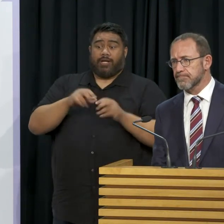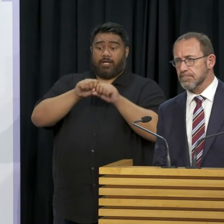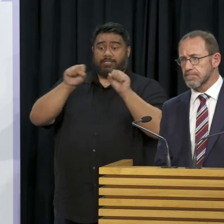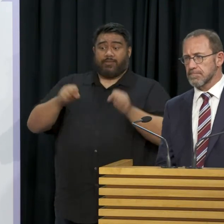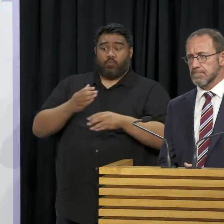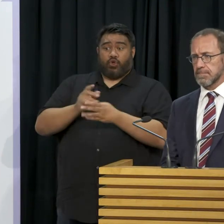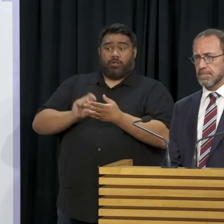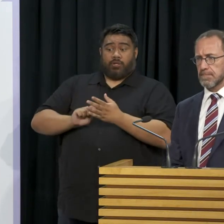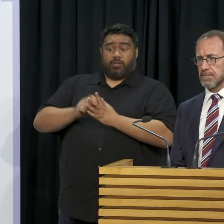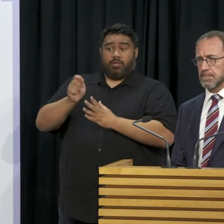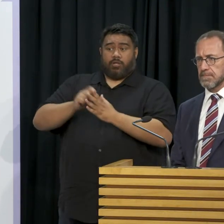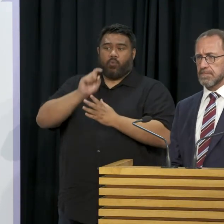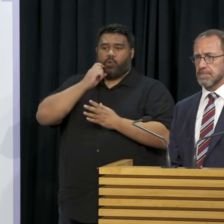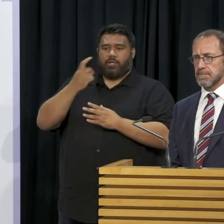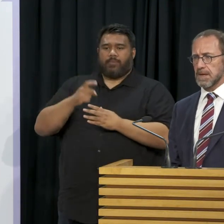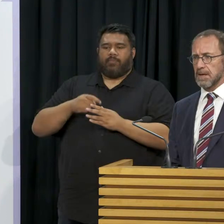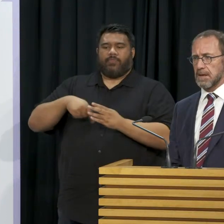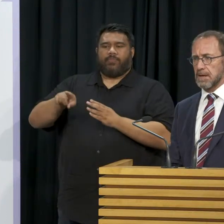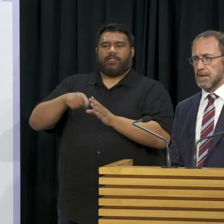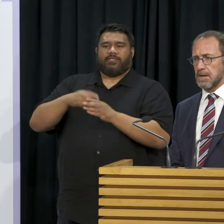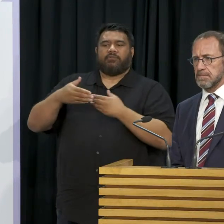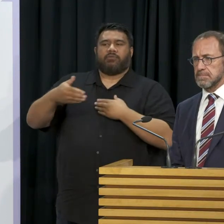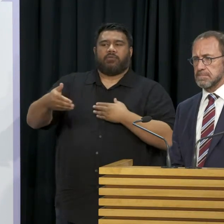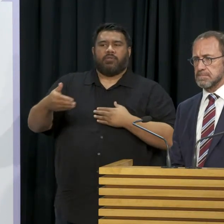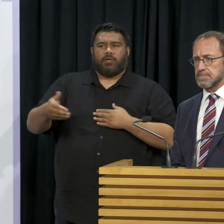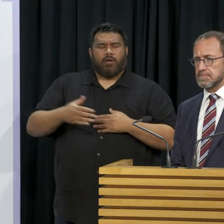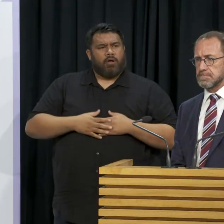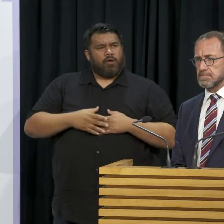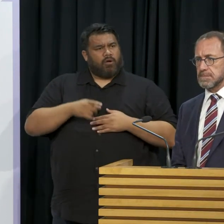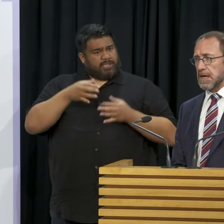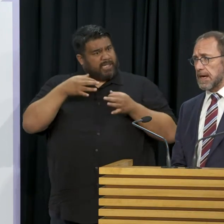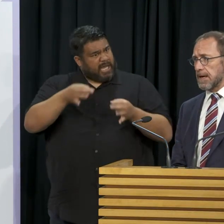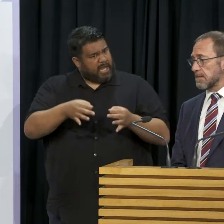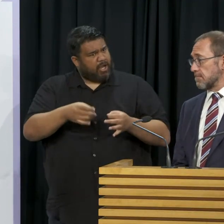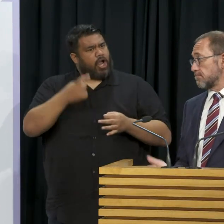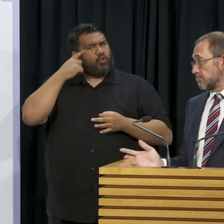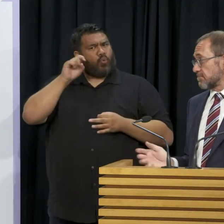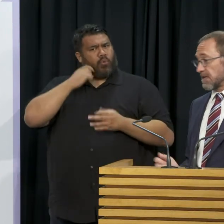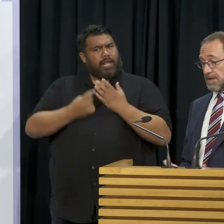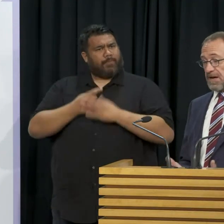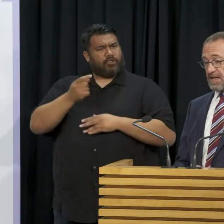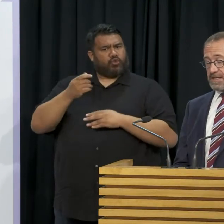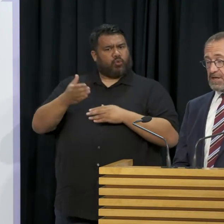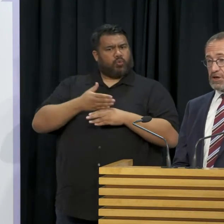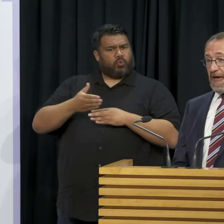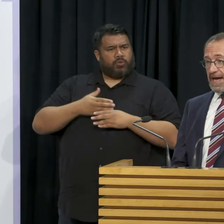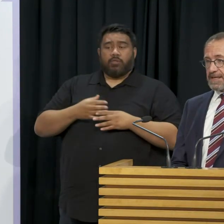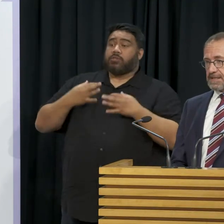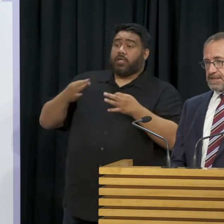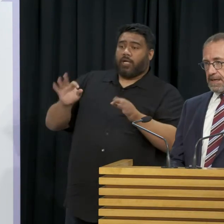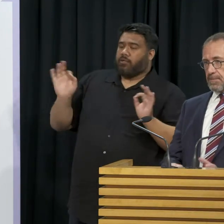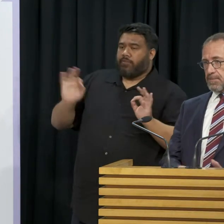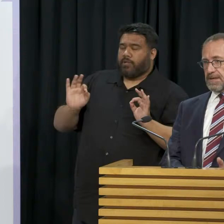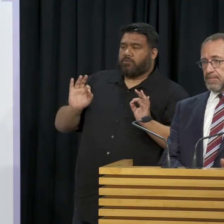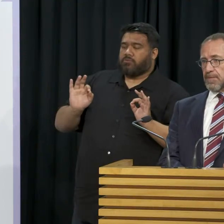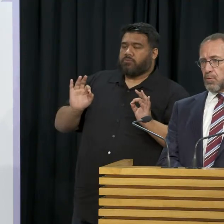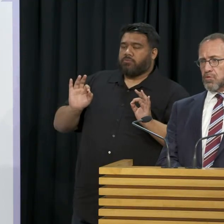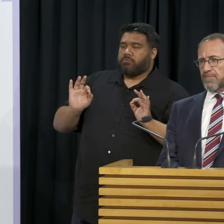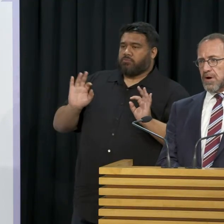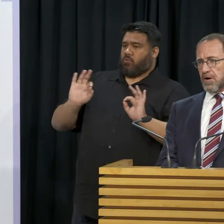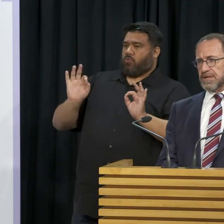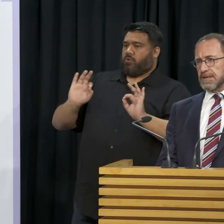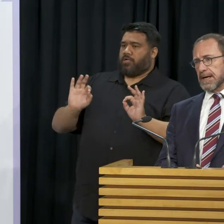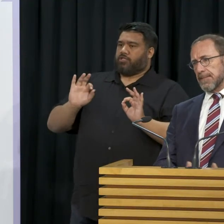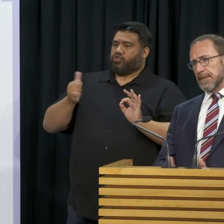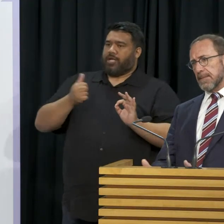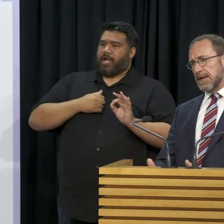I thought there was an impression that it might occur sooner. How many months away is it now? It hasn't been delayed. Yeah. No, there's no delay. It's just the order